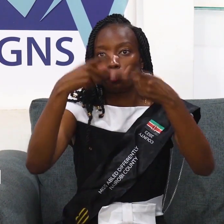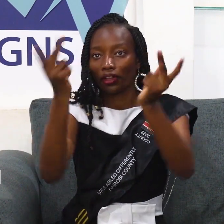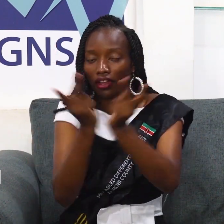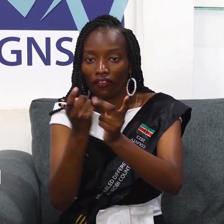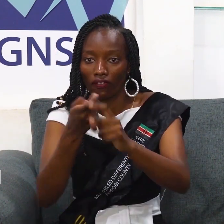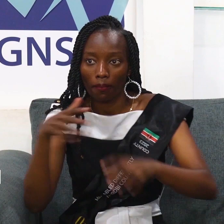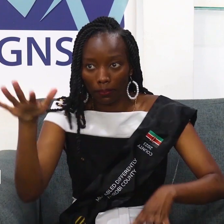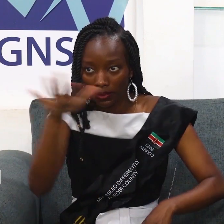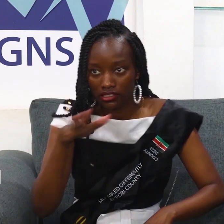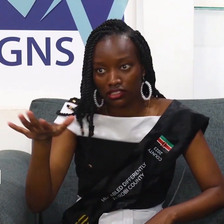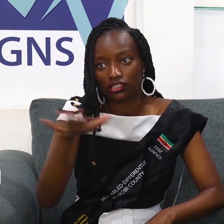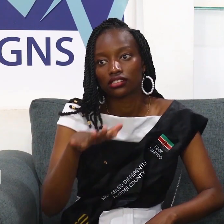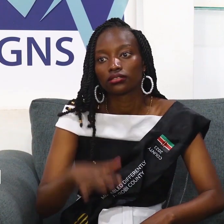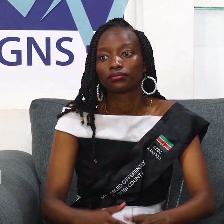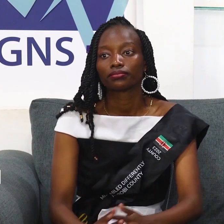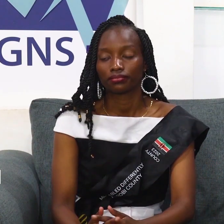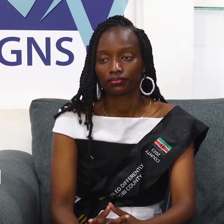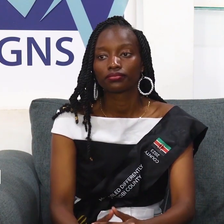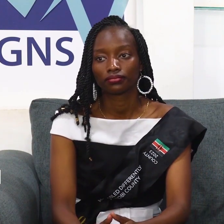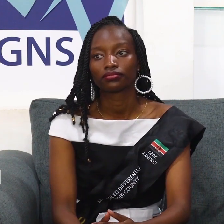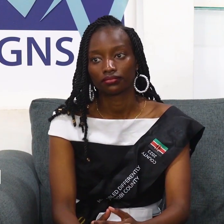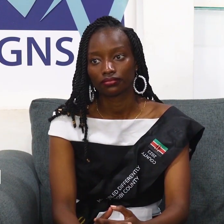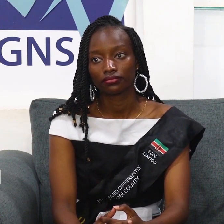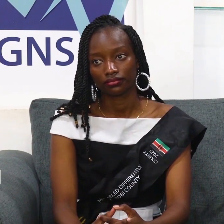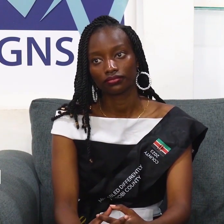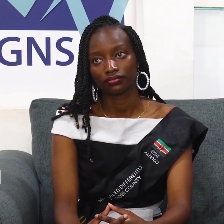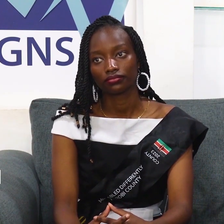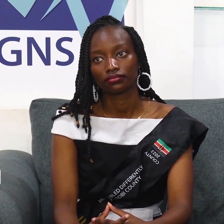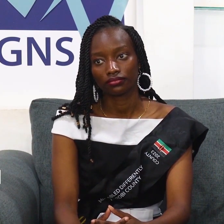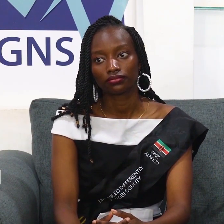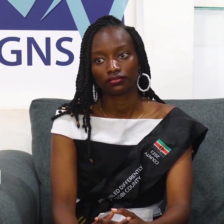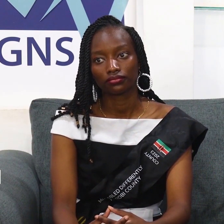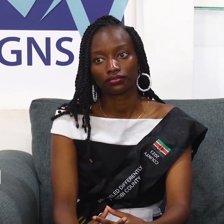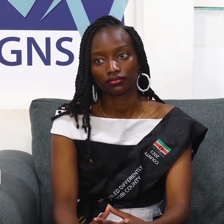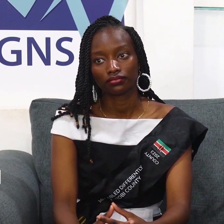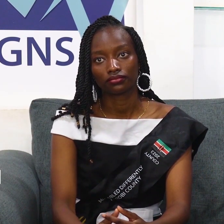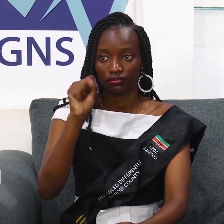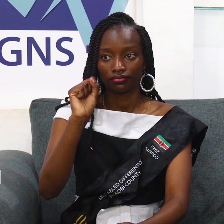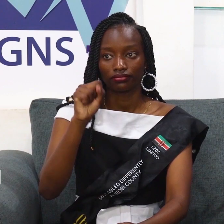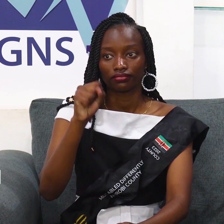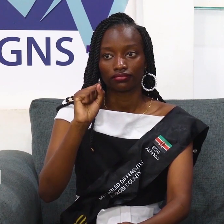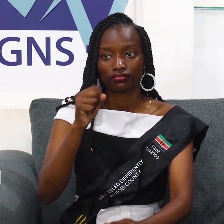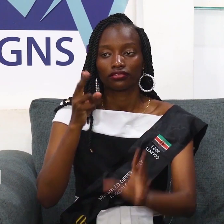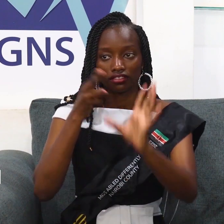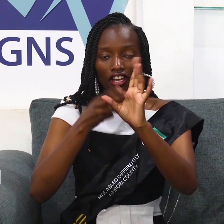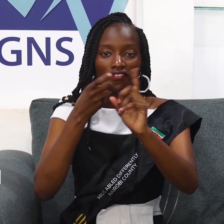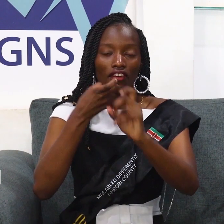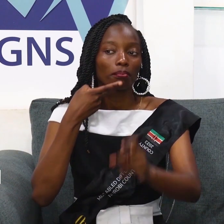the deaf, and I will represent them in different areas. Yes, I